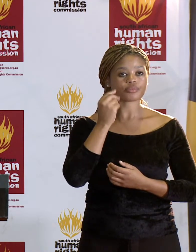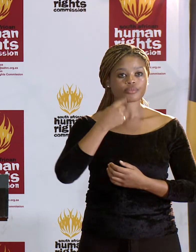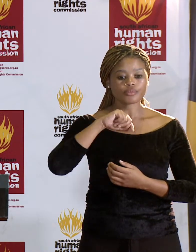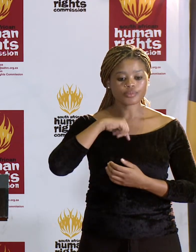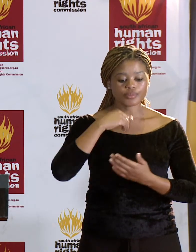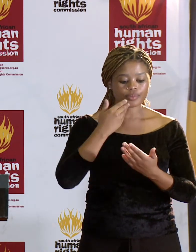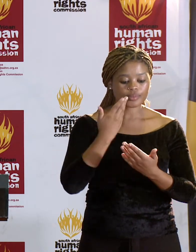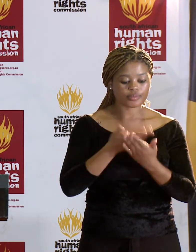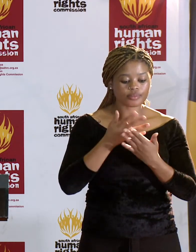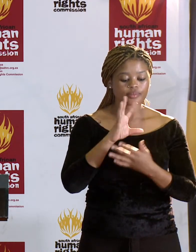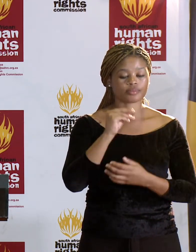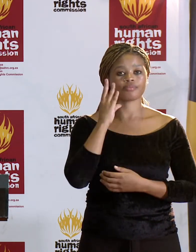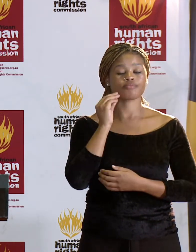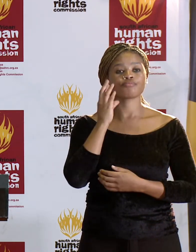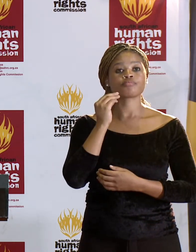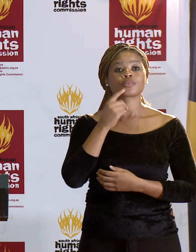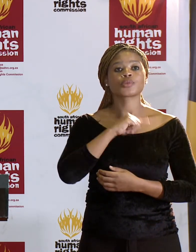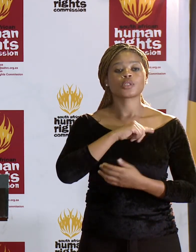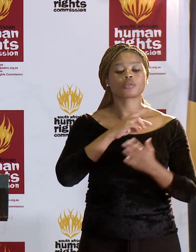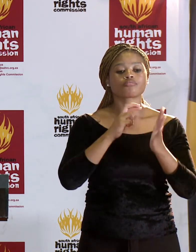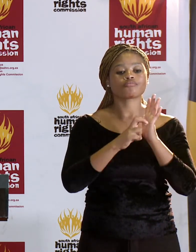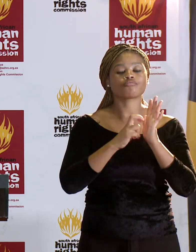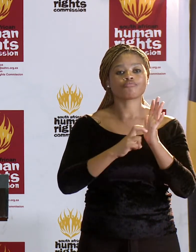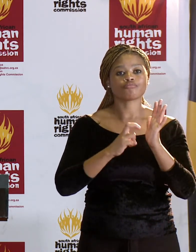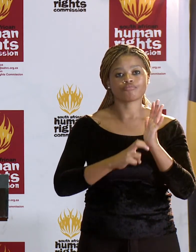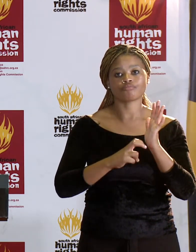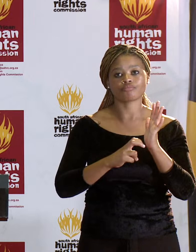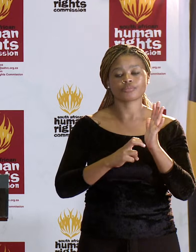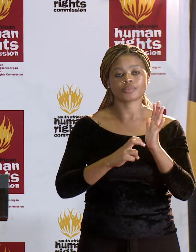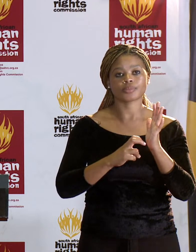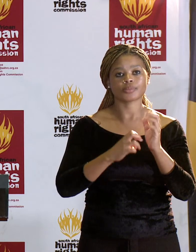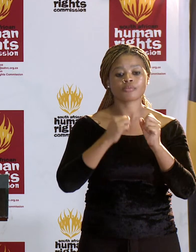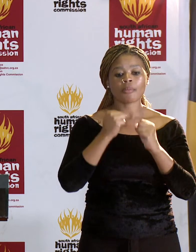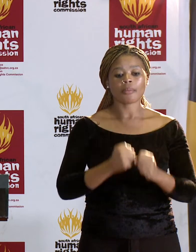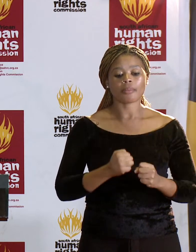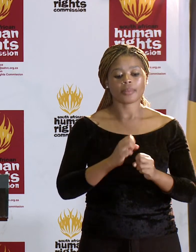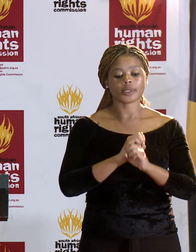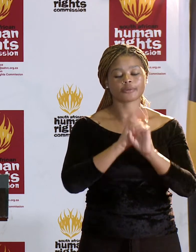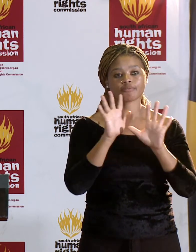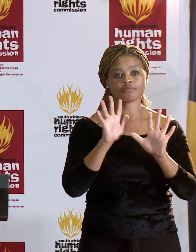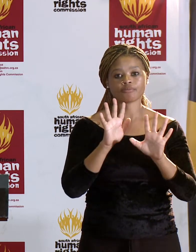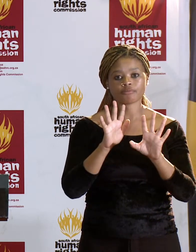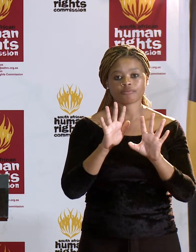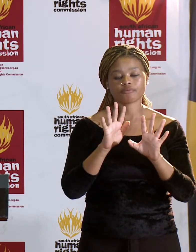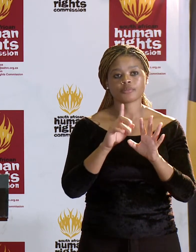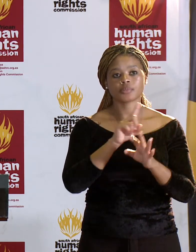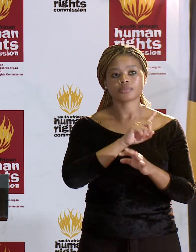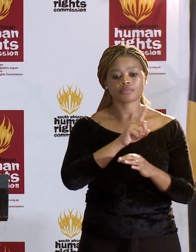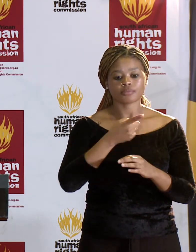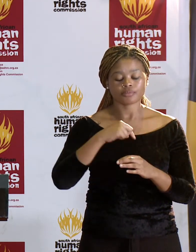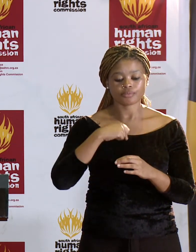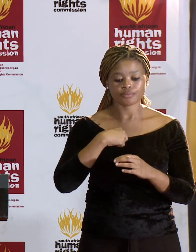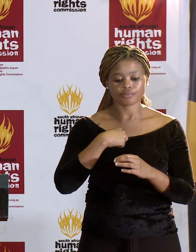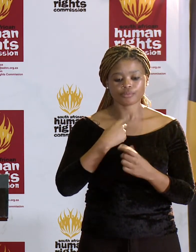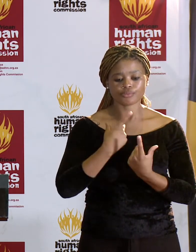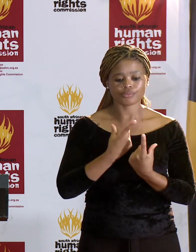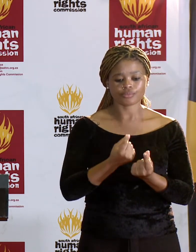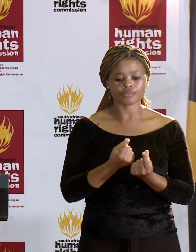we have experienced and whose wounds remain exposed and yet to be